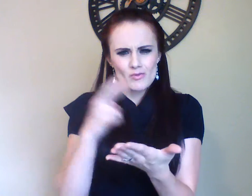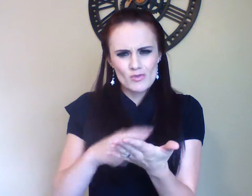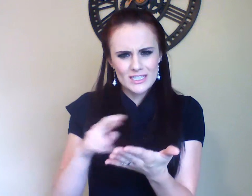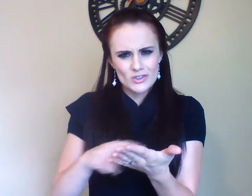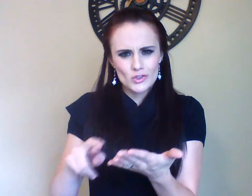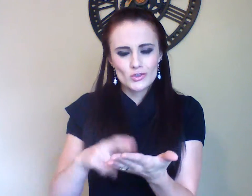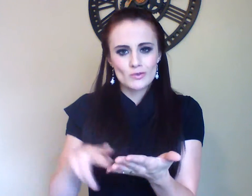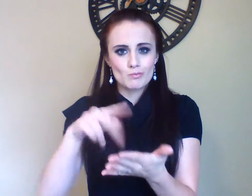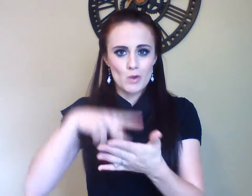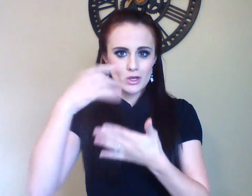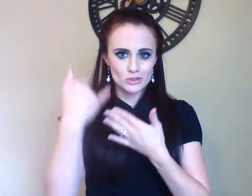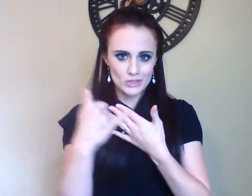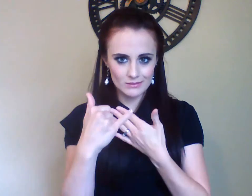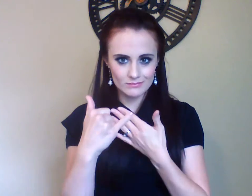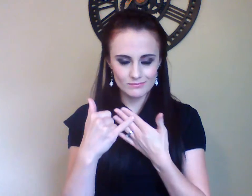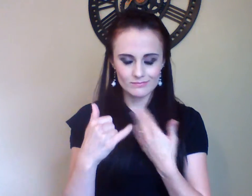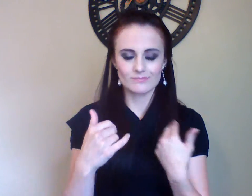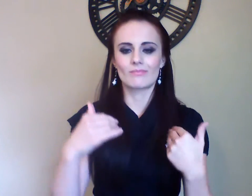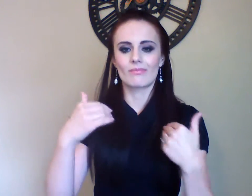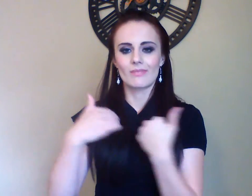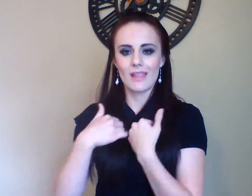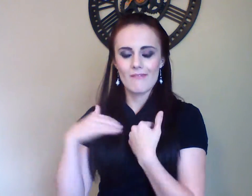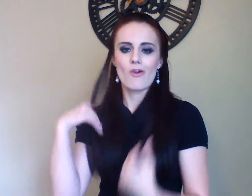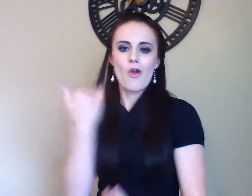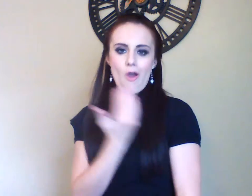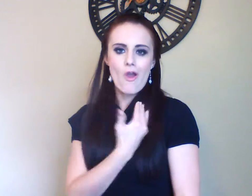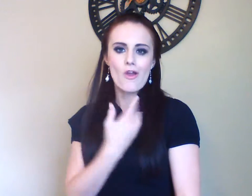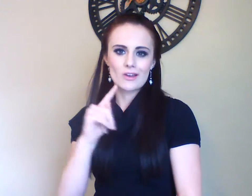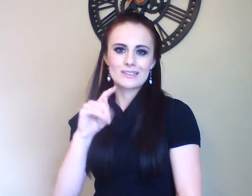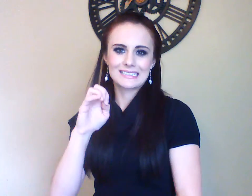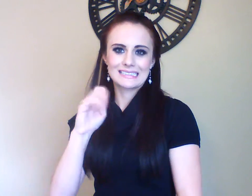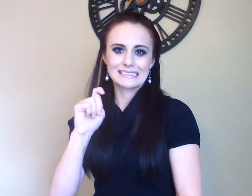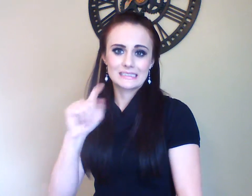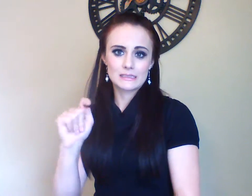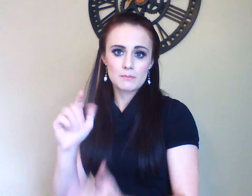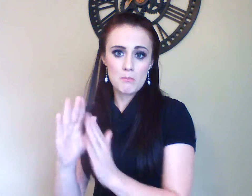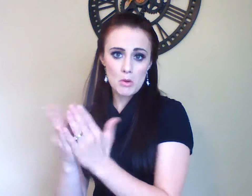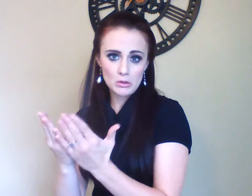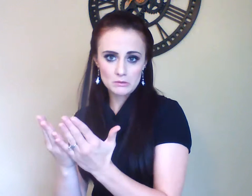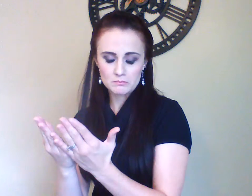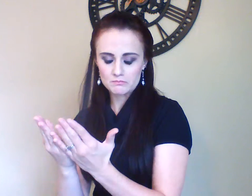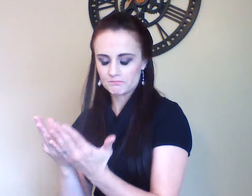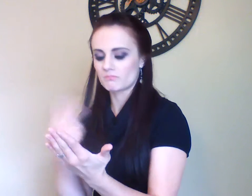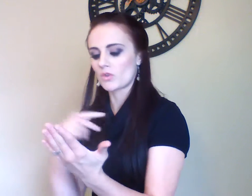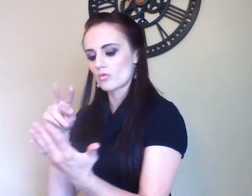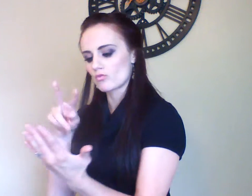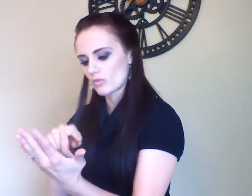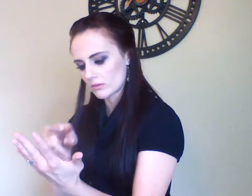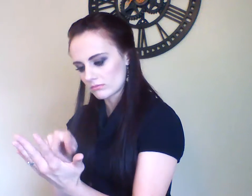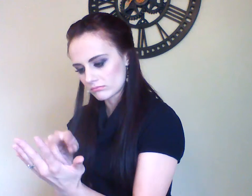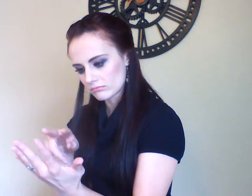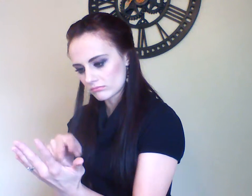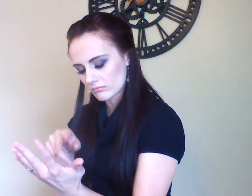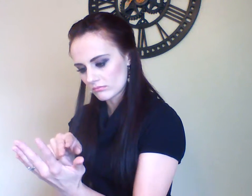our textbook, our regular reading skills textbook, and then to go find an article in the library. And I have them